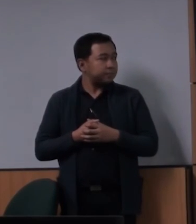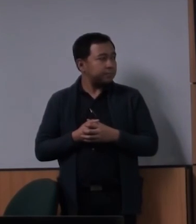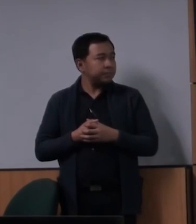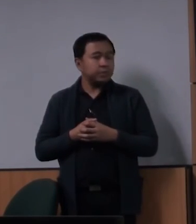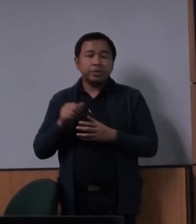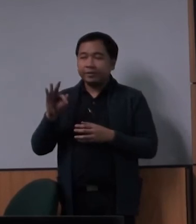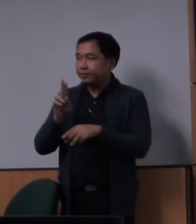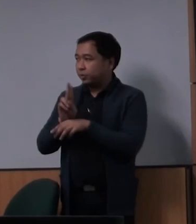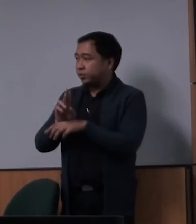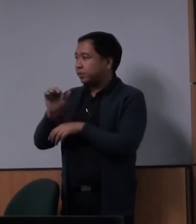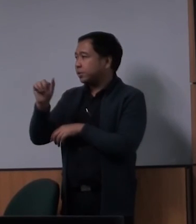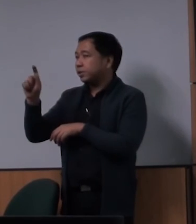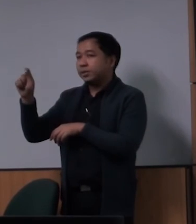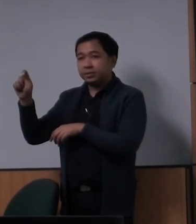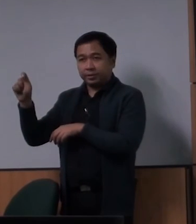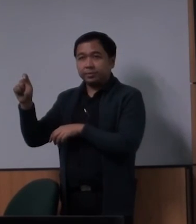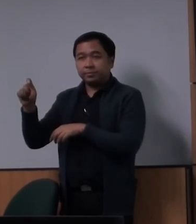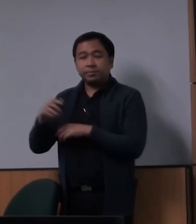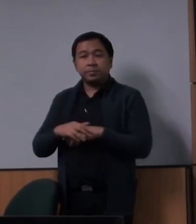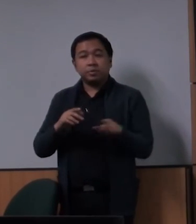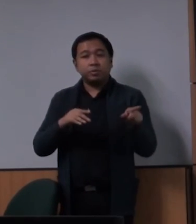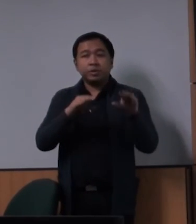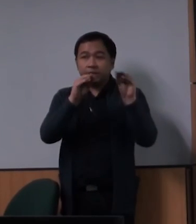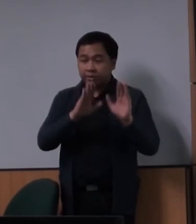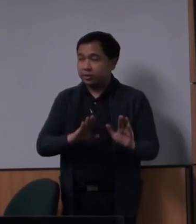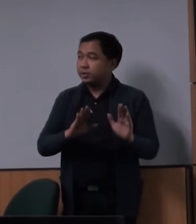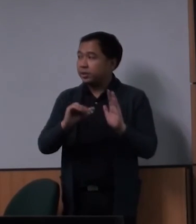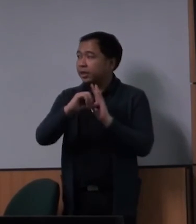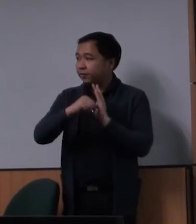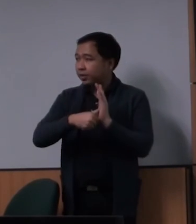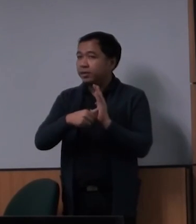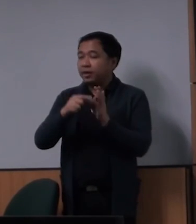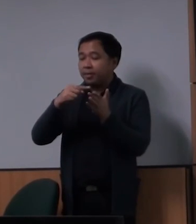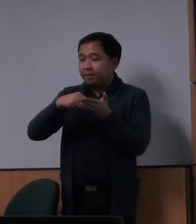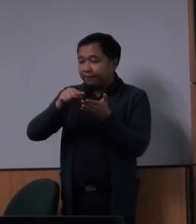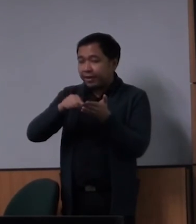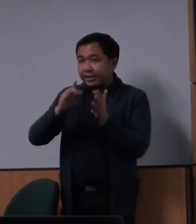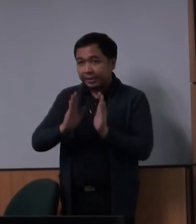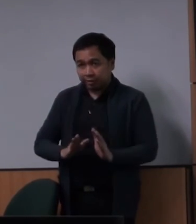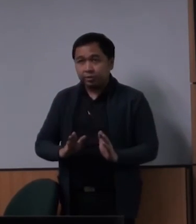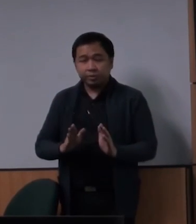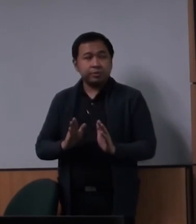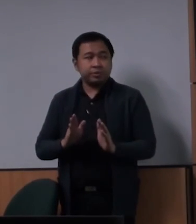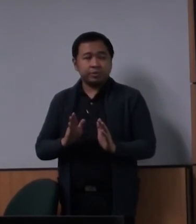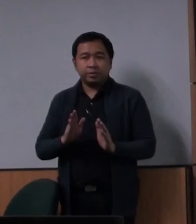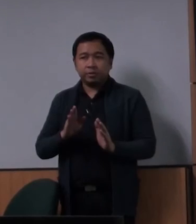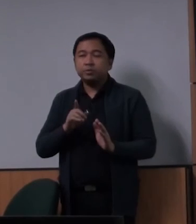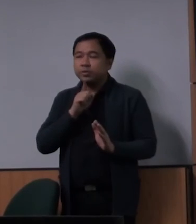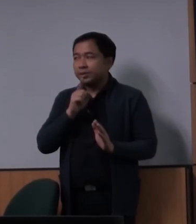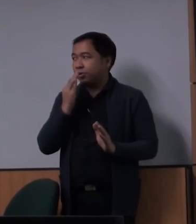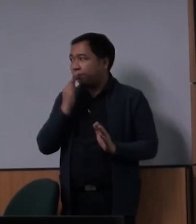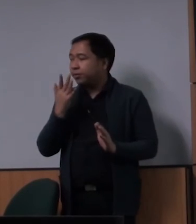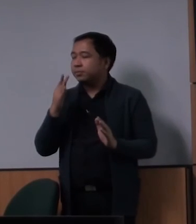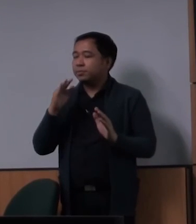and then exposed to APD. And then the teachers, highlighted by the validators, are